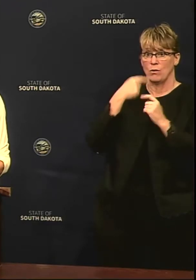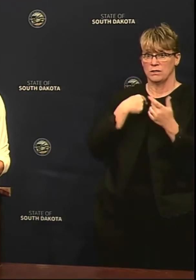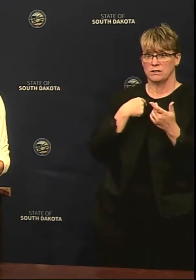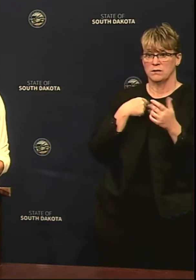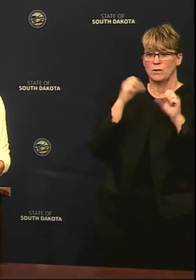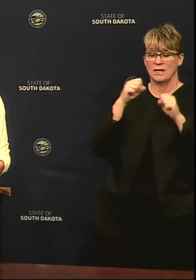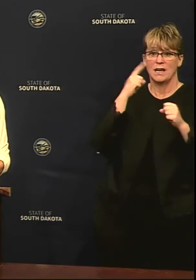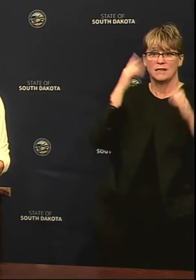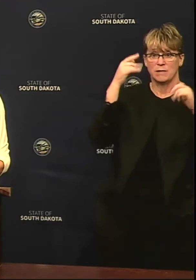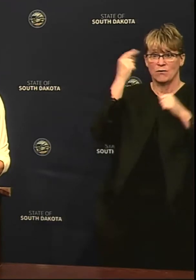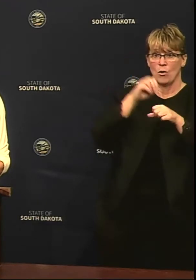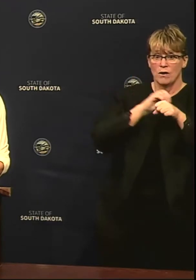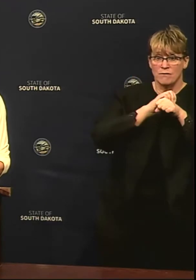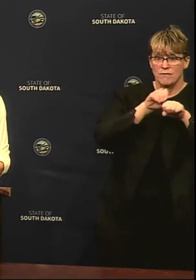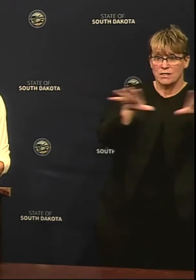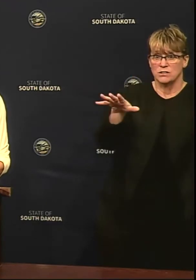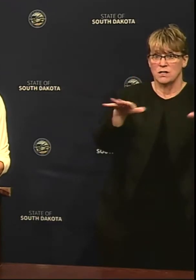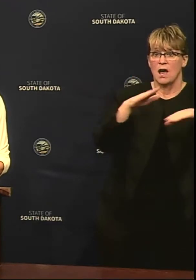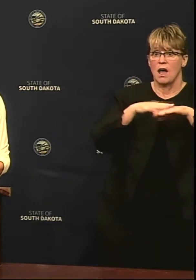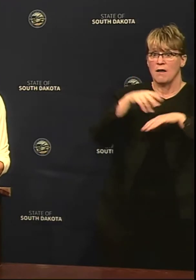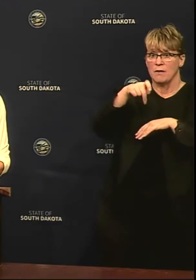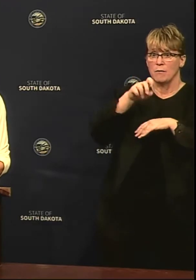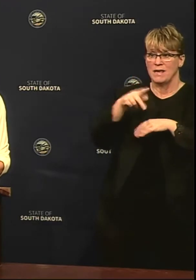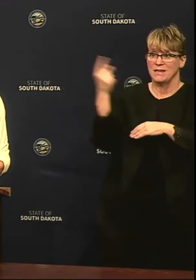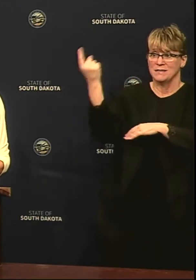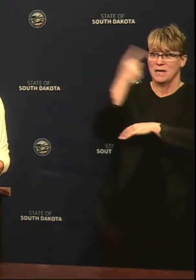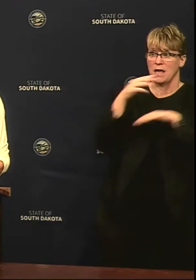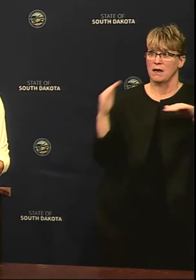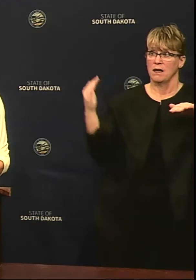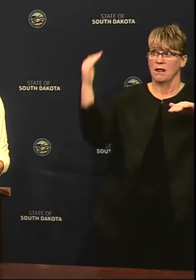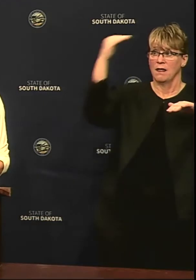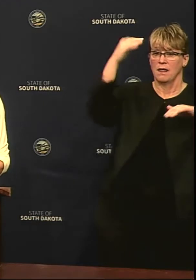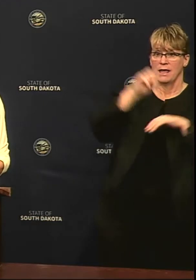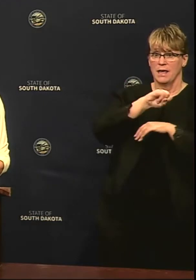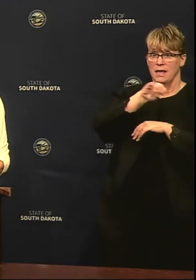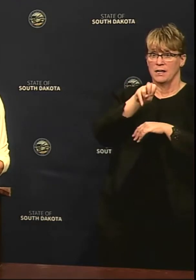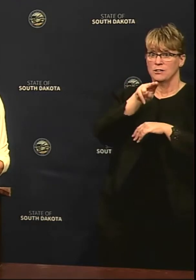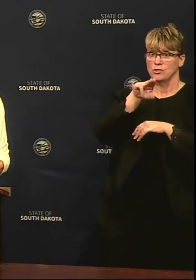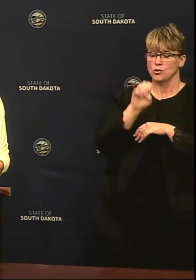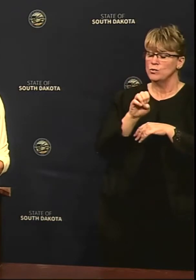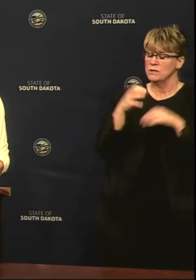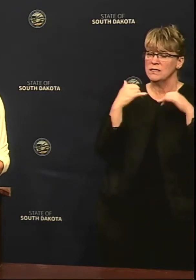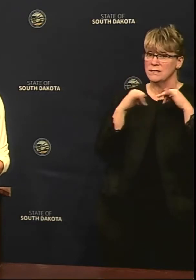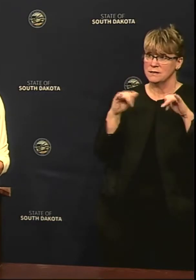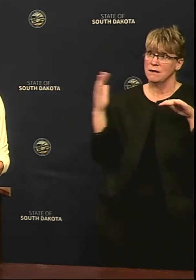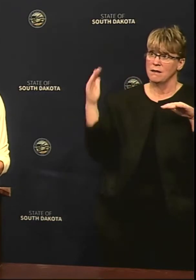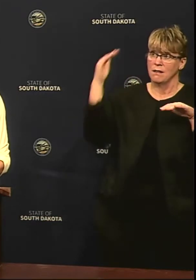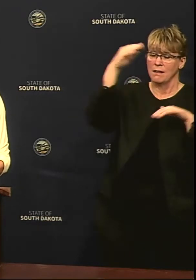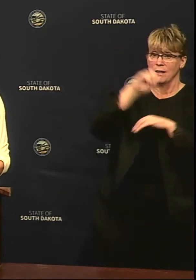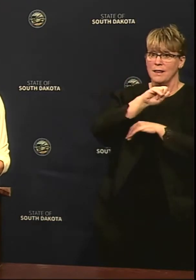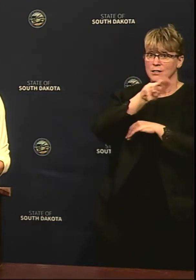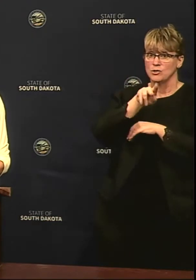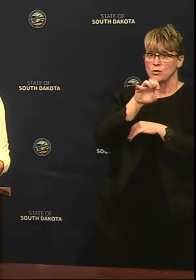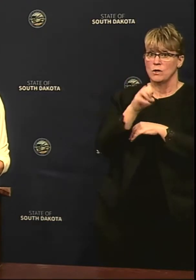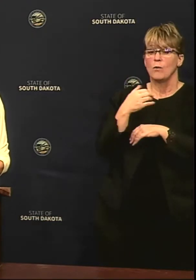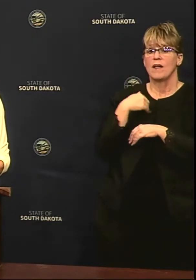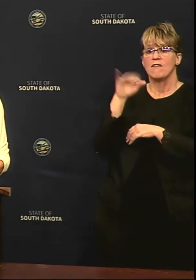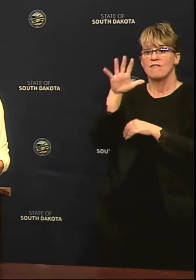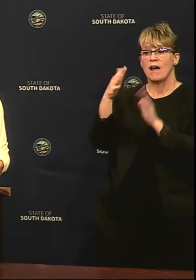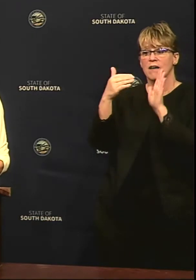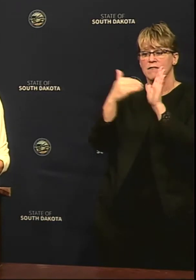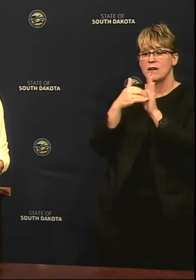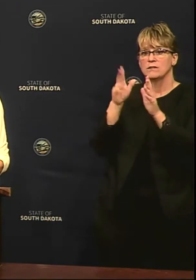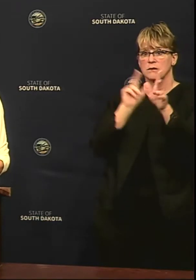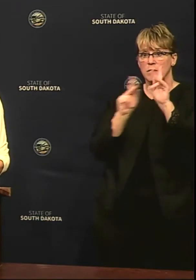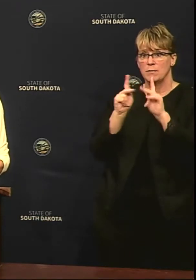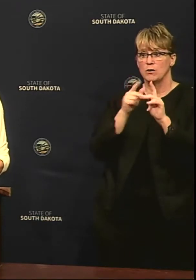for infections. On our peak infection date in June, which is what it is still projected to be, we will have 5,000